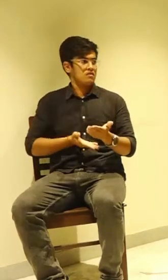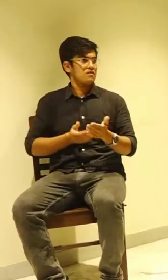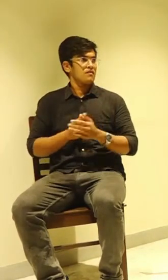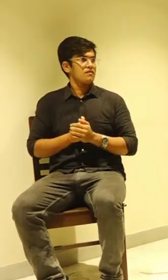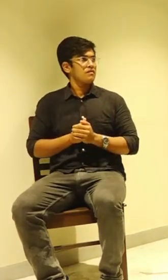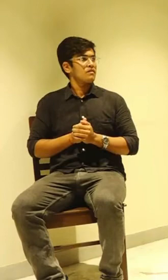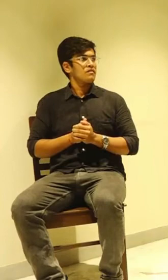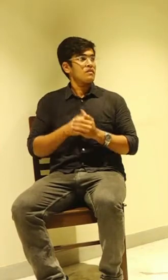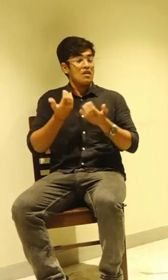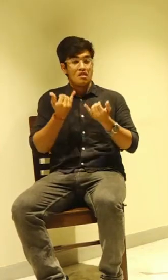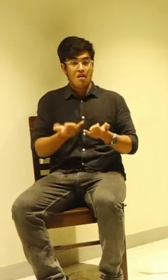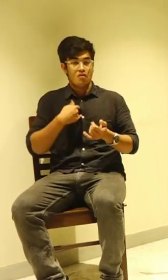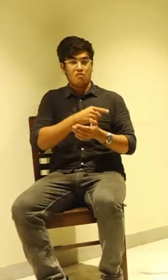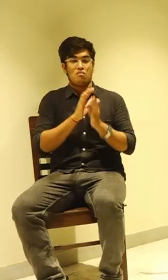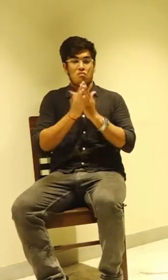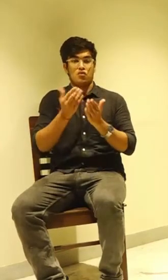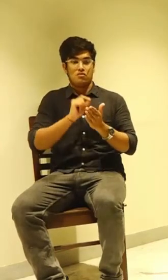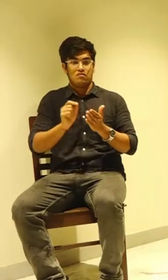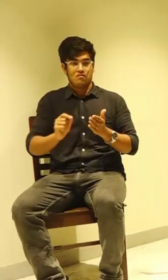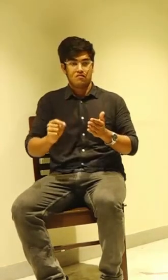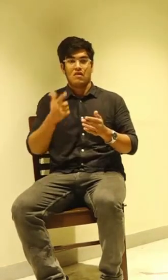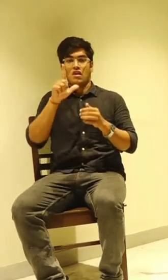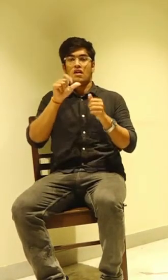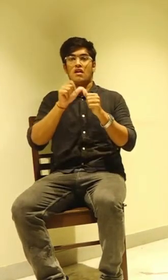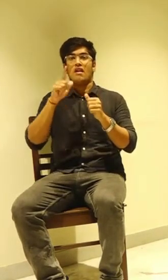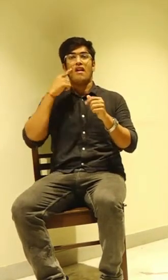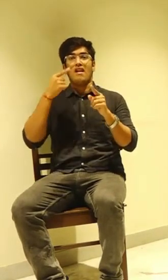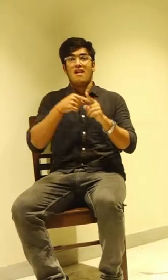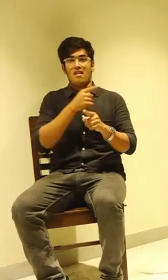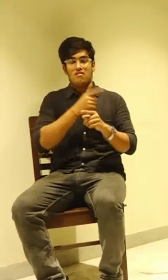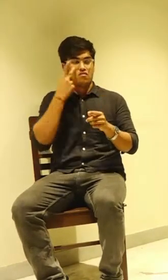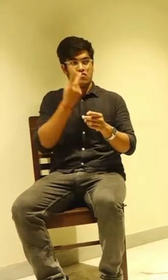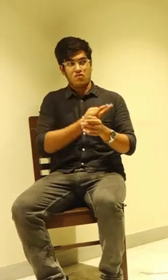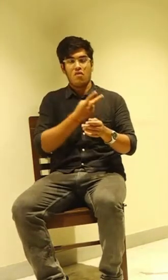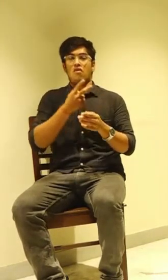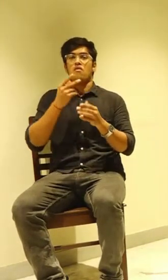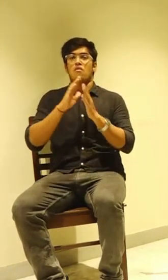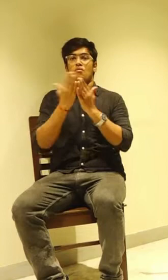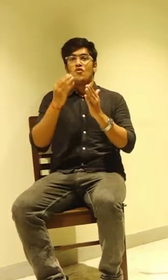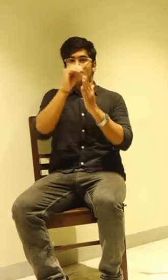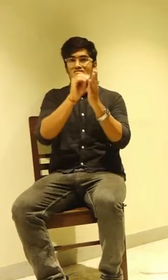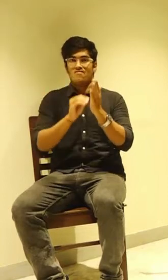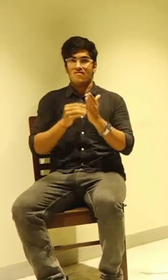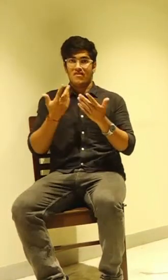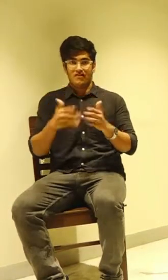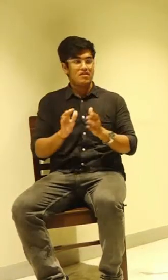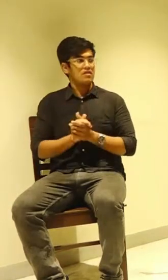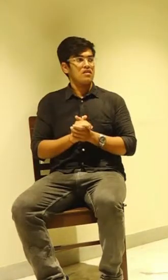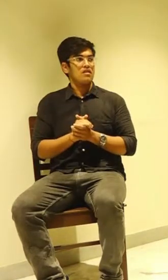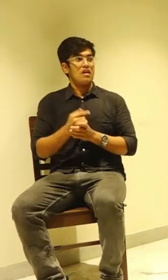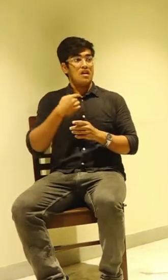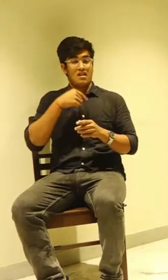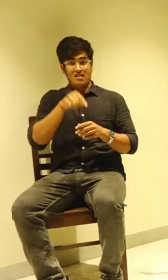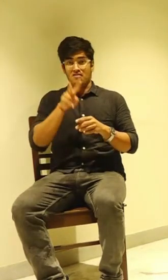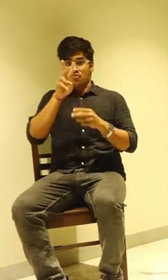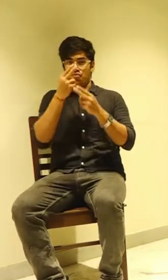I write in the book, and as Lalit wrote a very generous review of it, and he also covered it, I dispute these two stories,